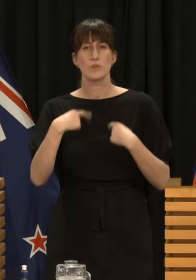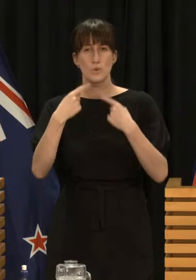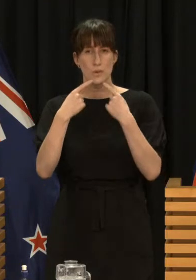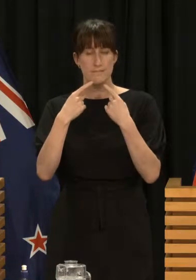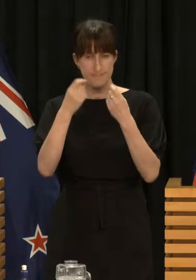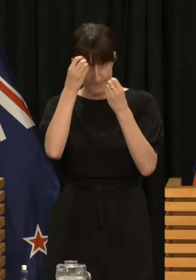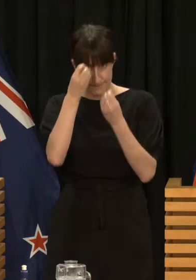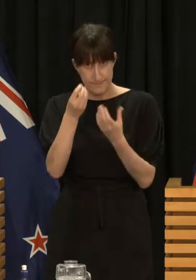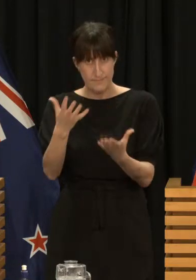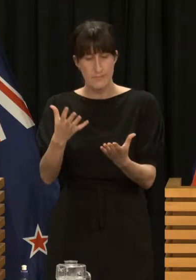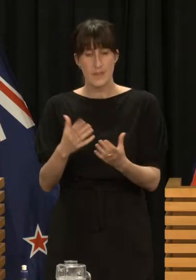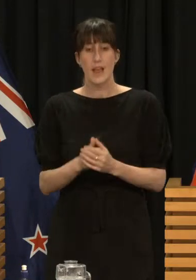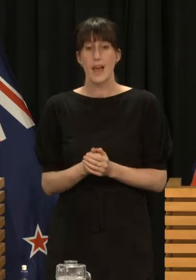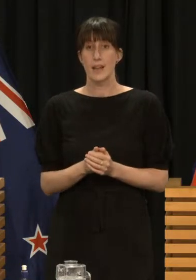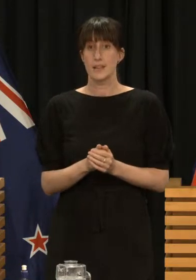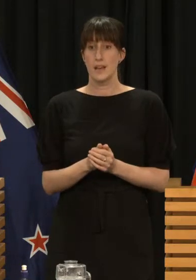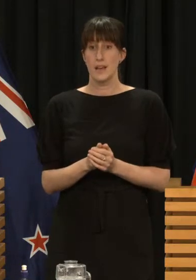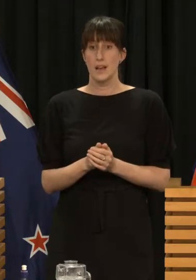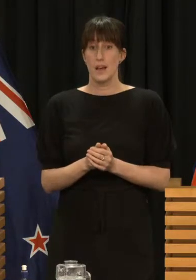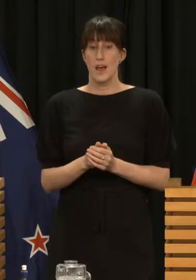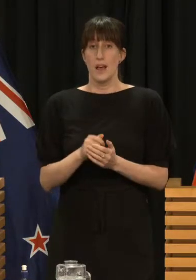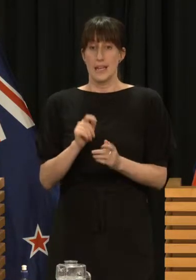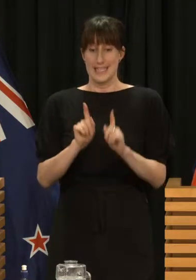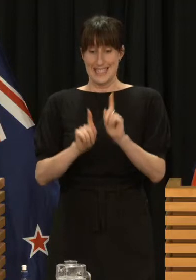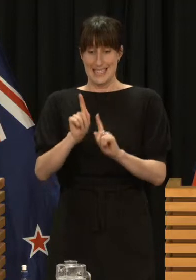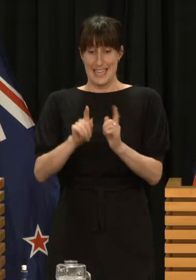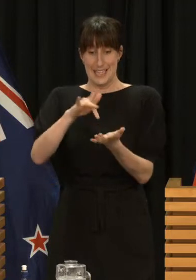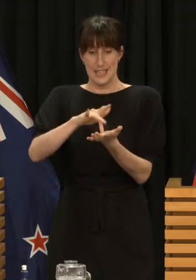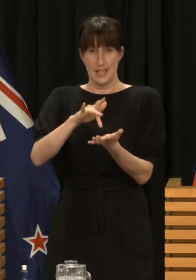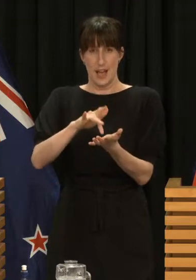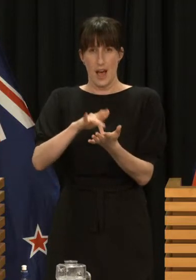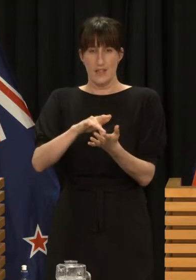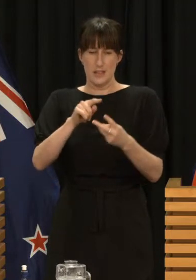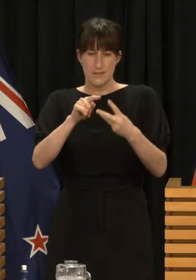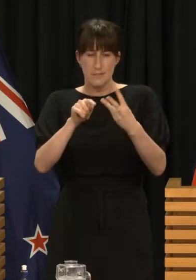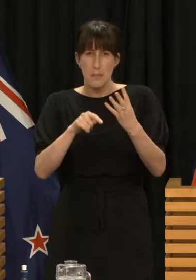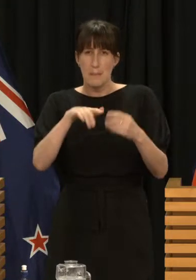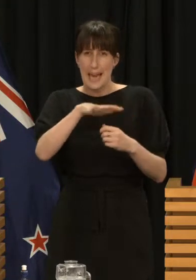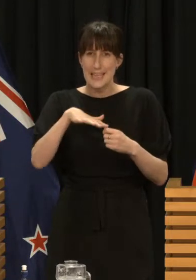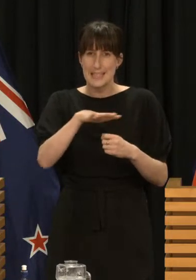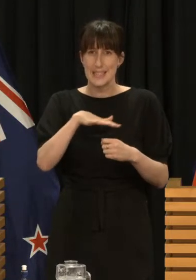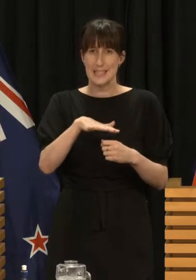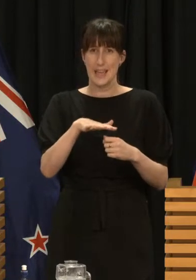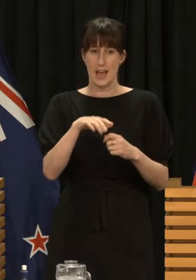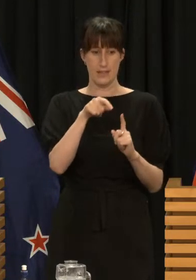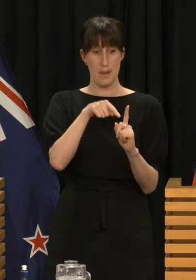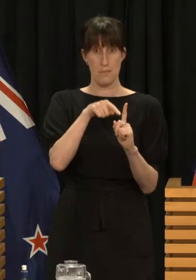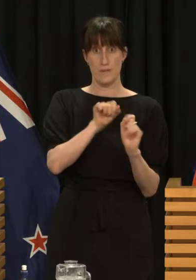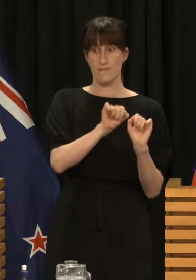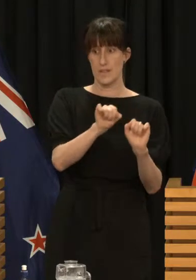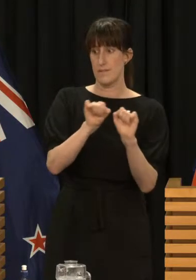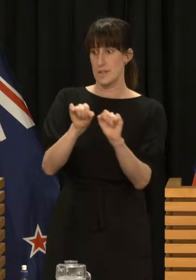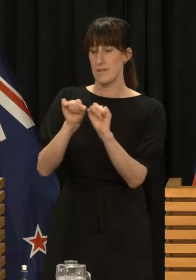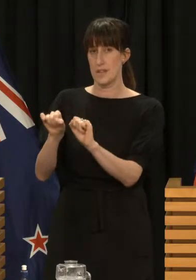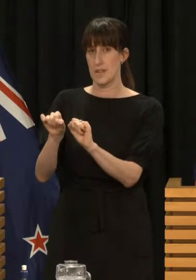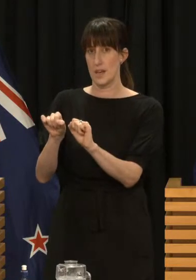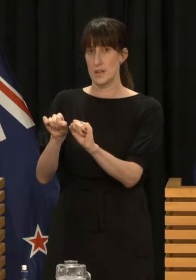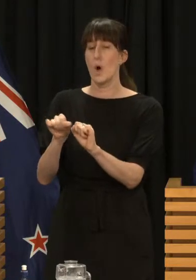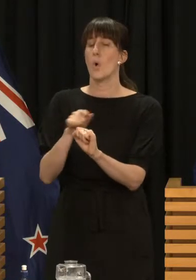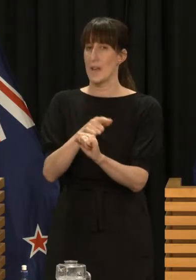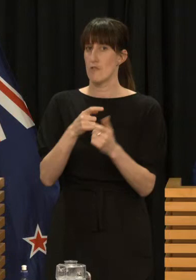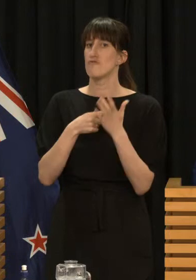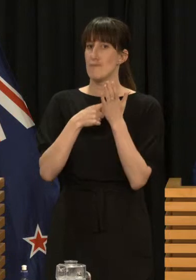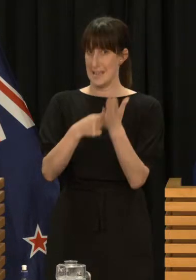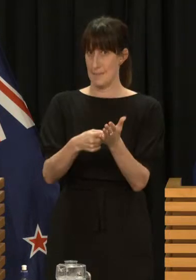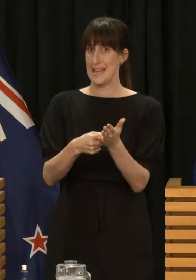of interest, that those people get a test regardless of symptoms. Those